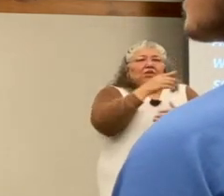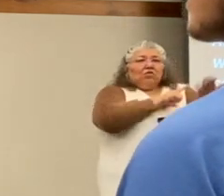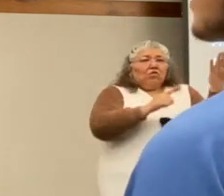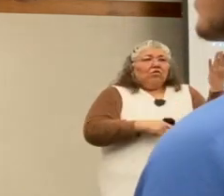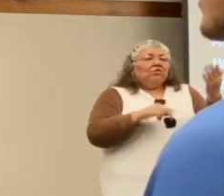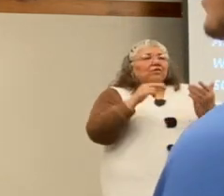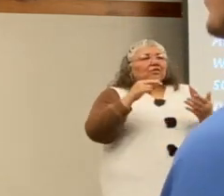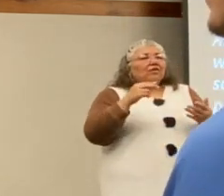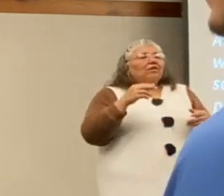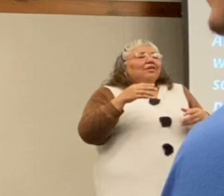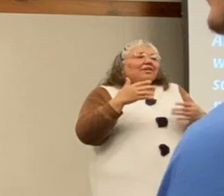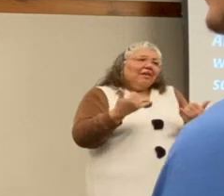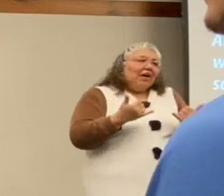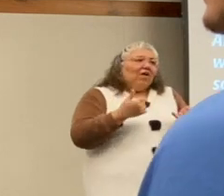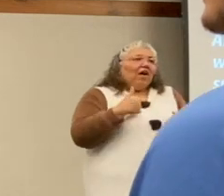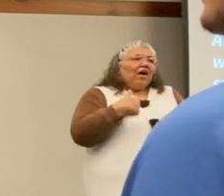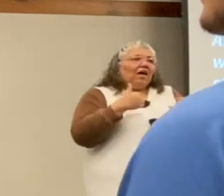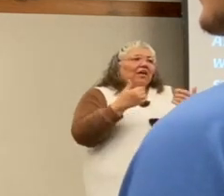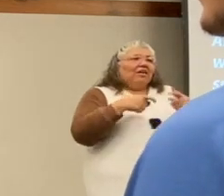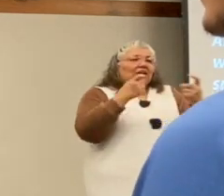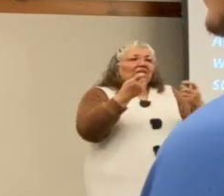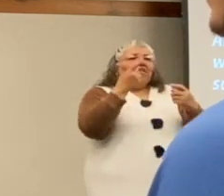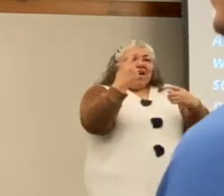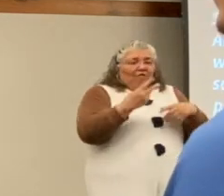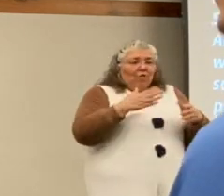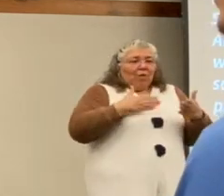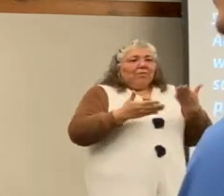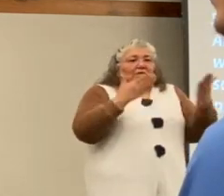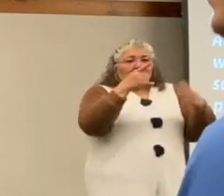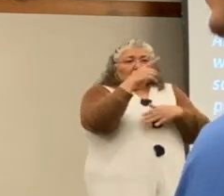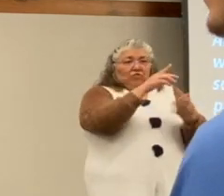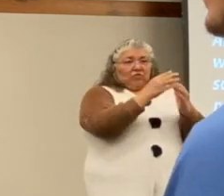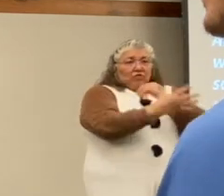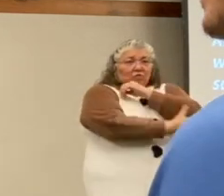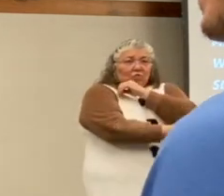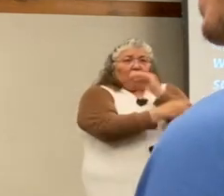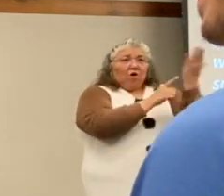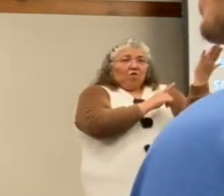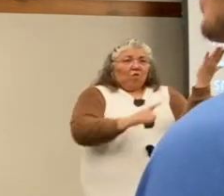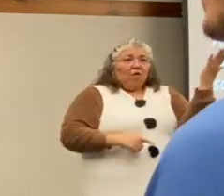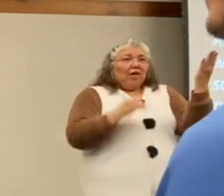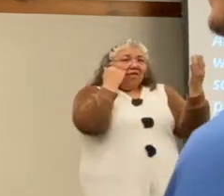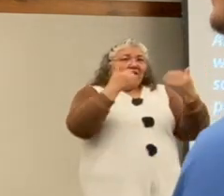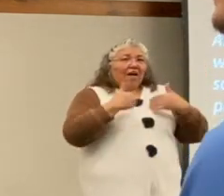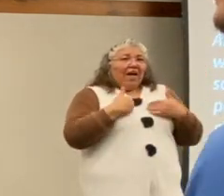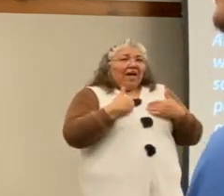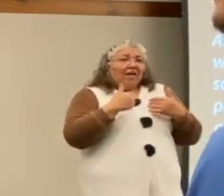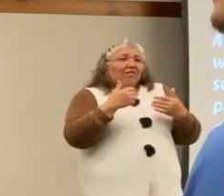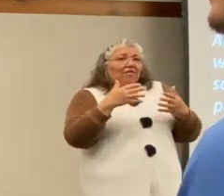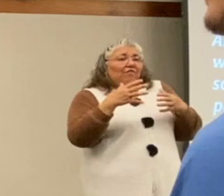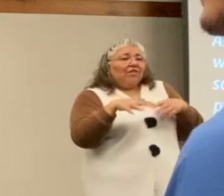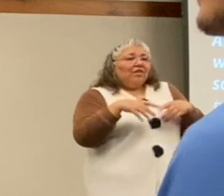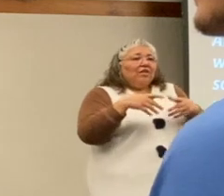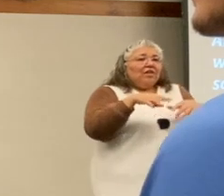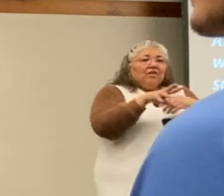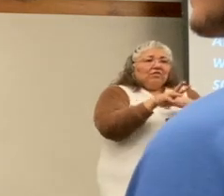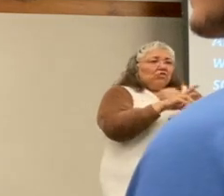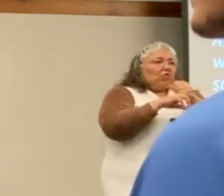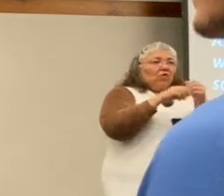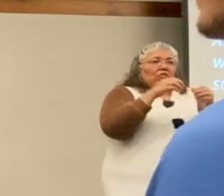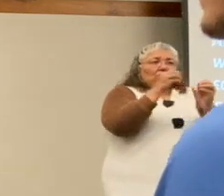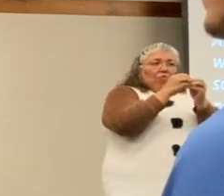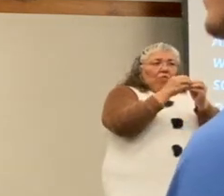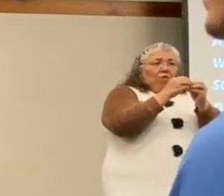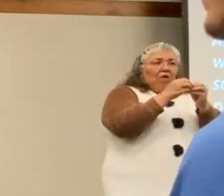"Look, I'll give half of my possessions to the poor, Lord. And if I have extorted anything from anyone, I'll pay